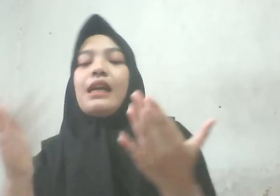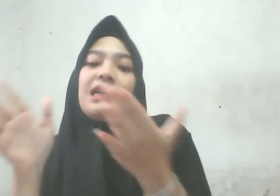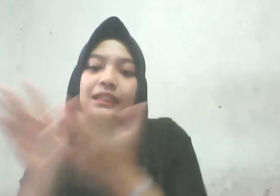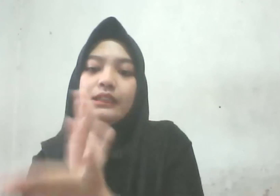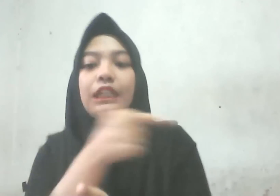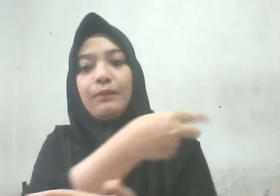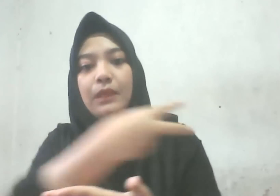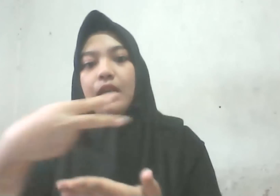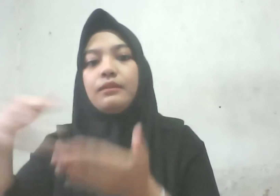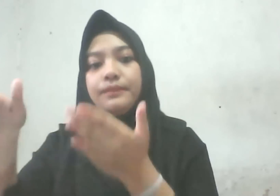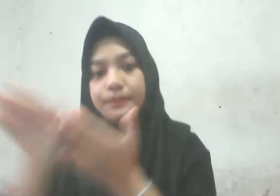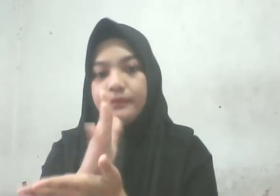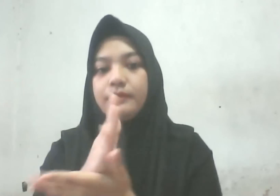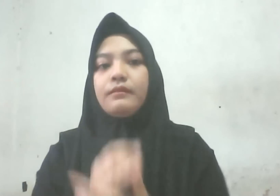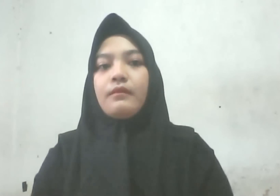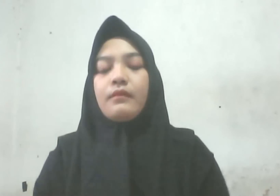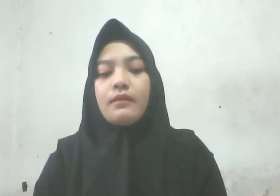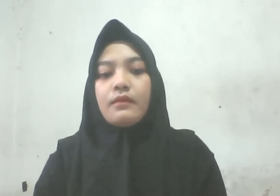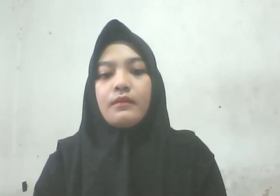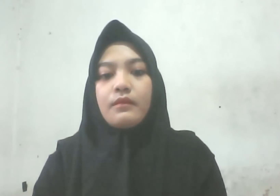bit of my brief talk here